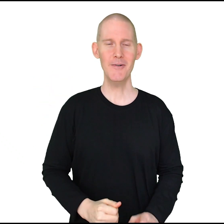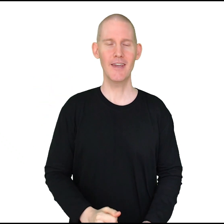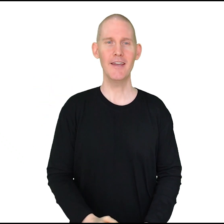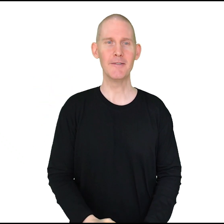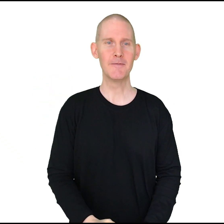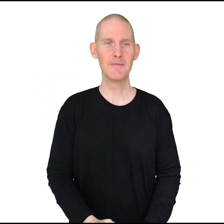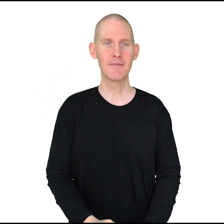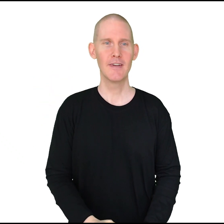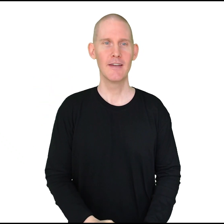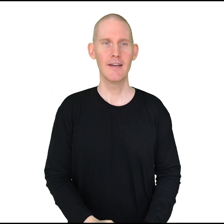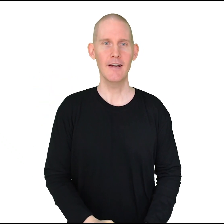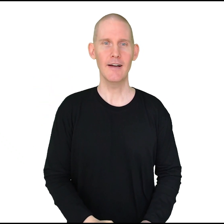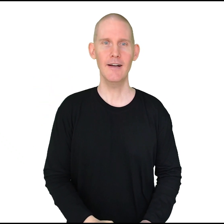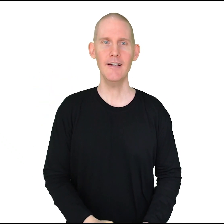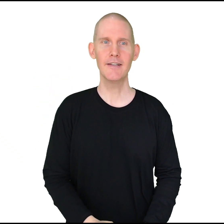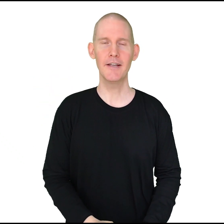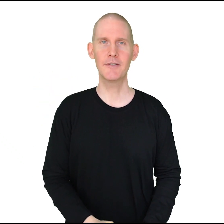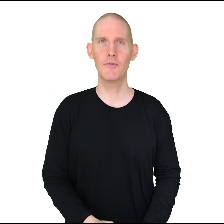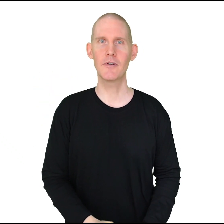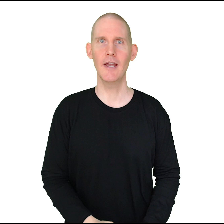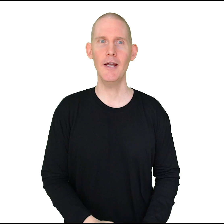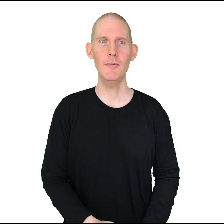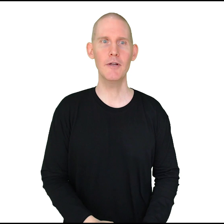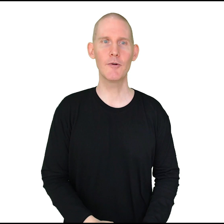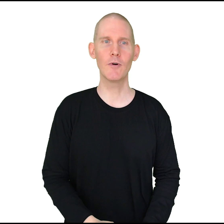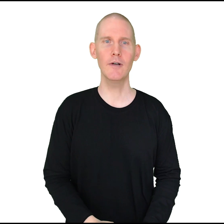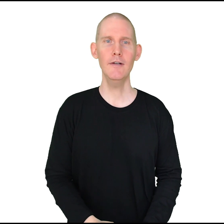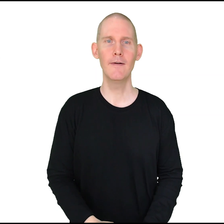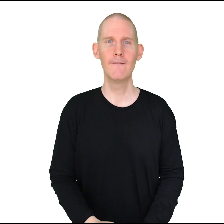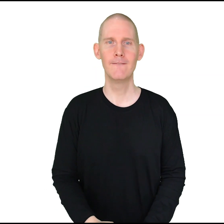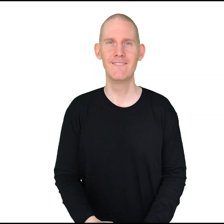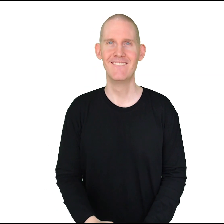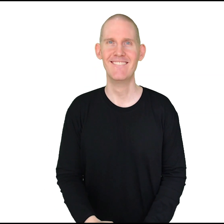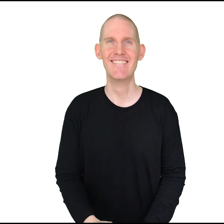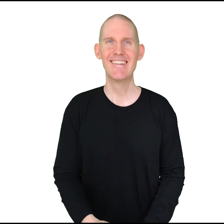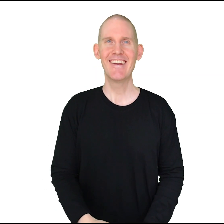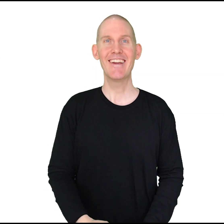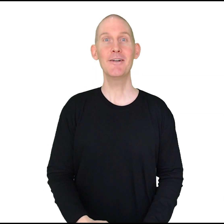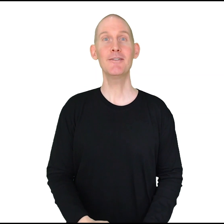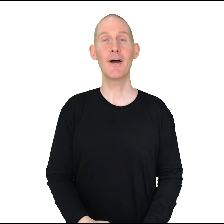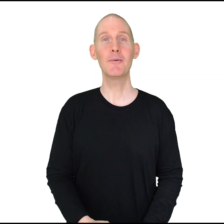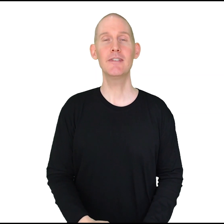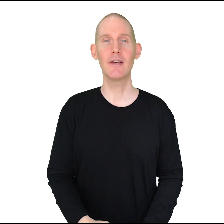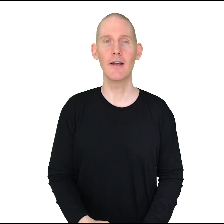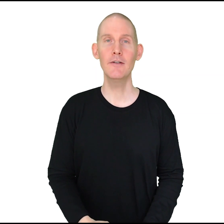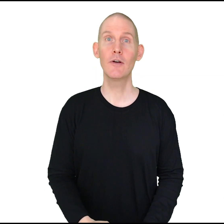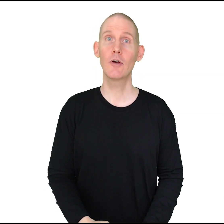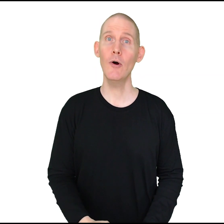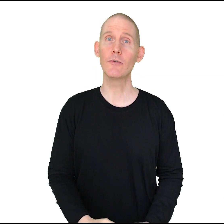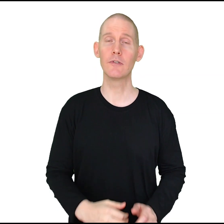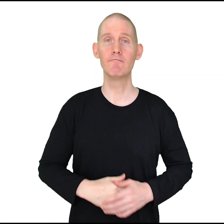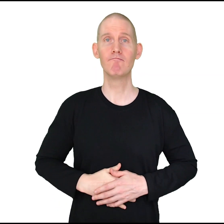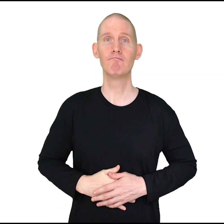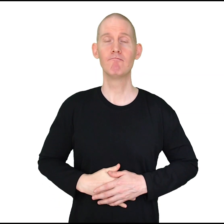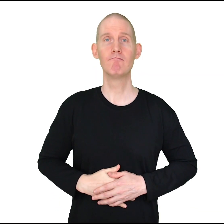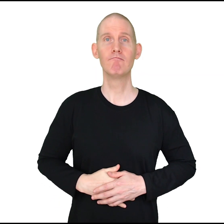Okay. Aha, it's a vocabulary word. Here's how we sign coat.